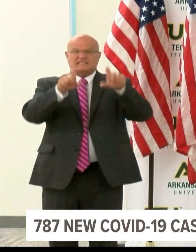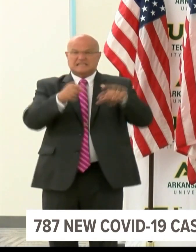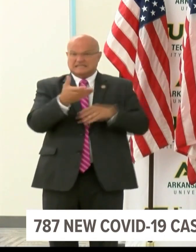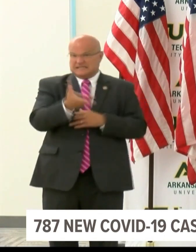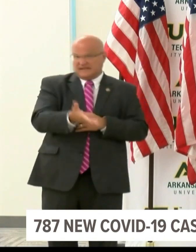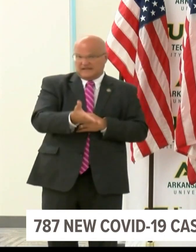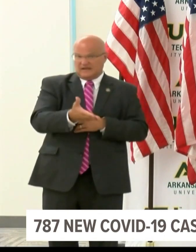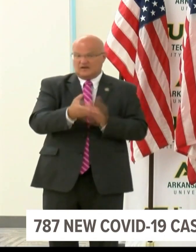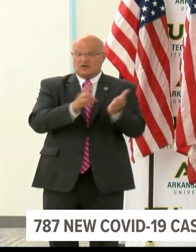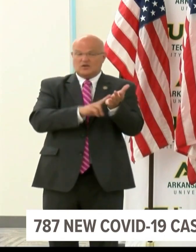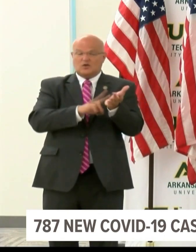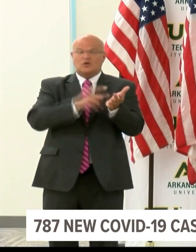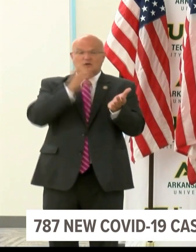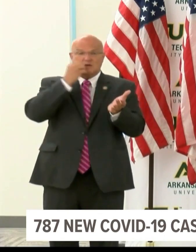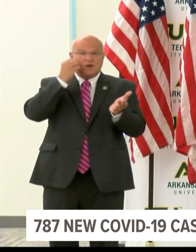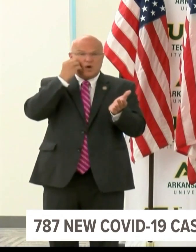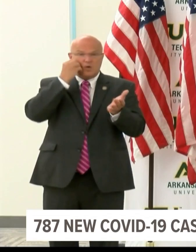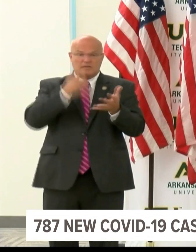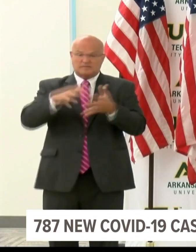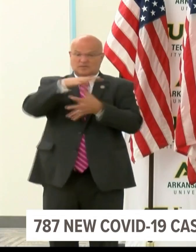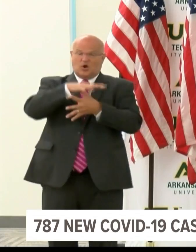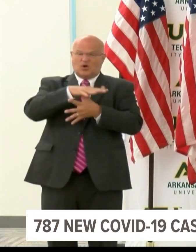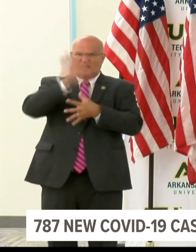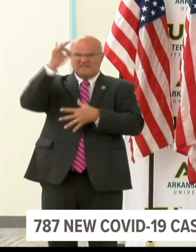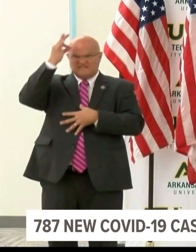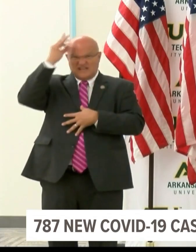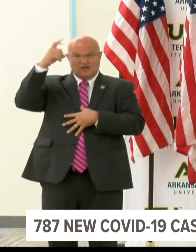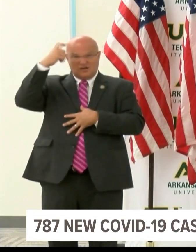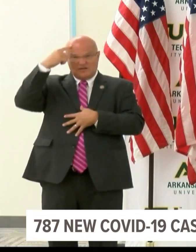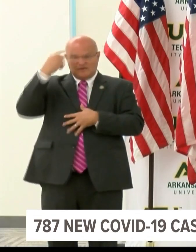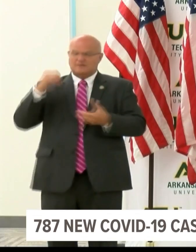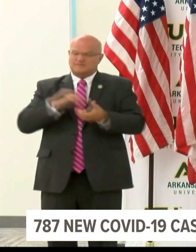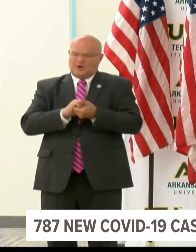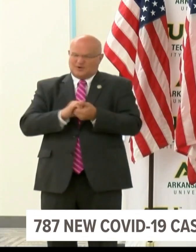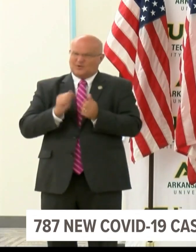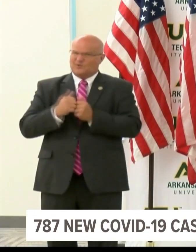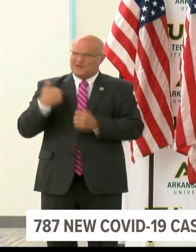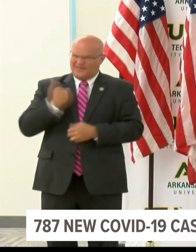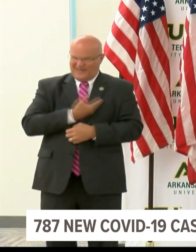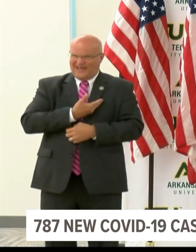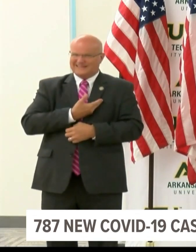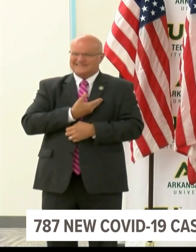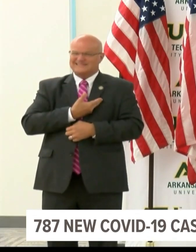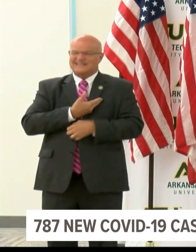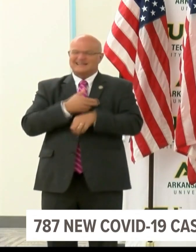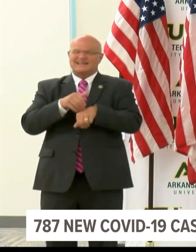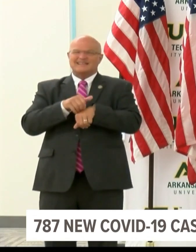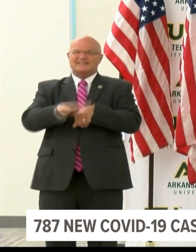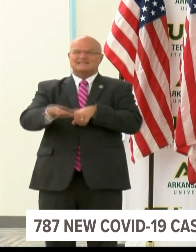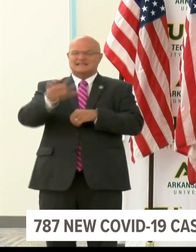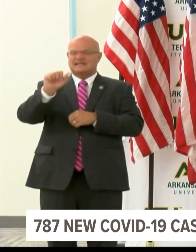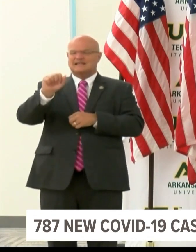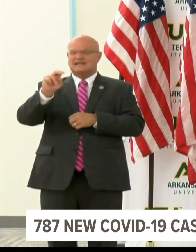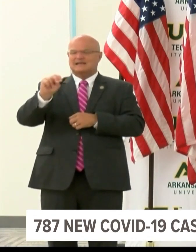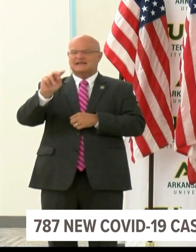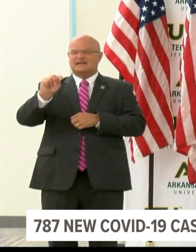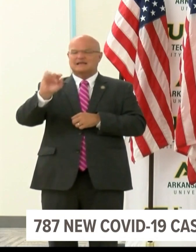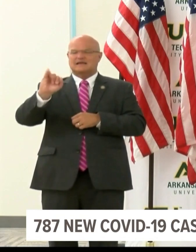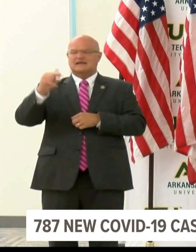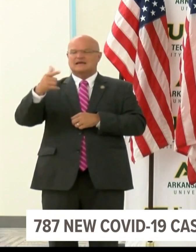there. That's a priority of the federal government, and they're a good partner with us that they're sending antigen